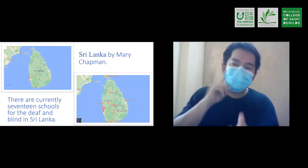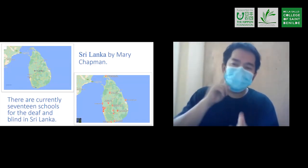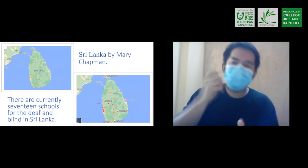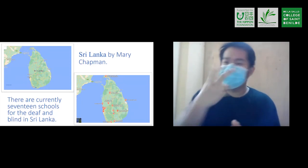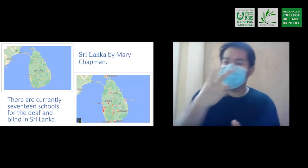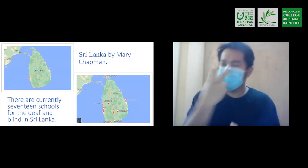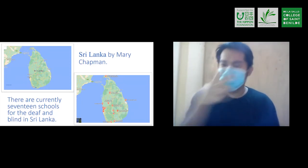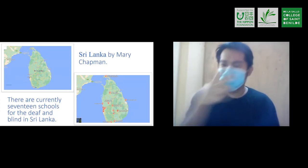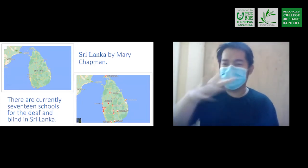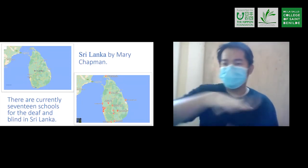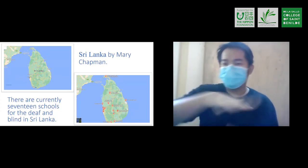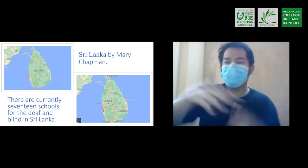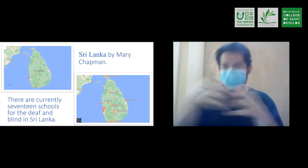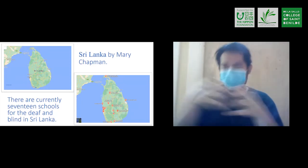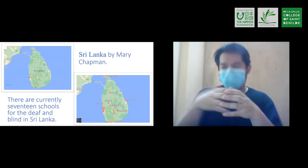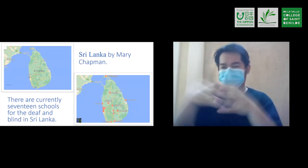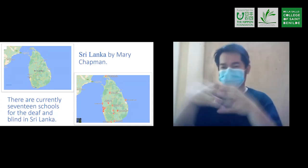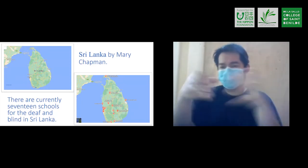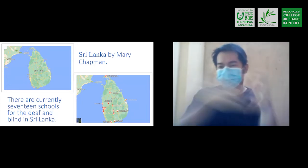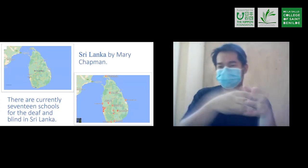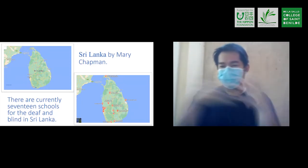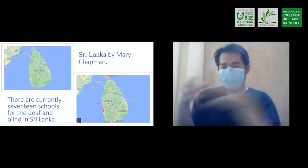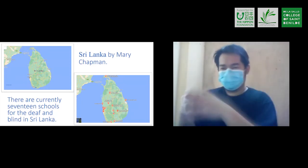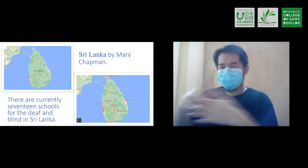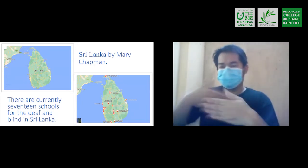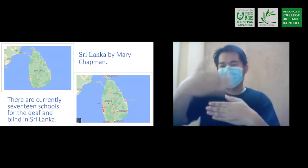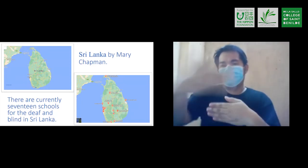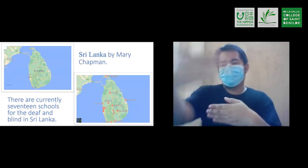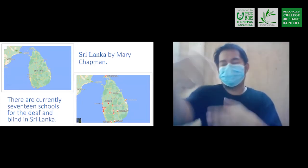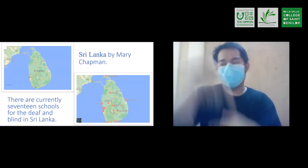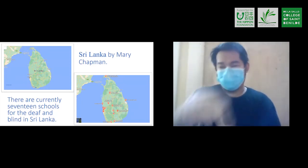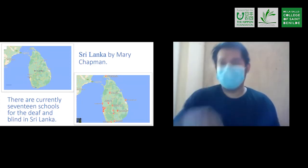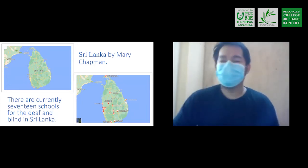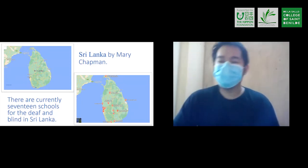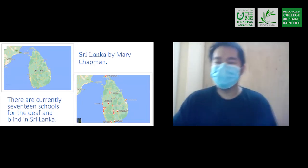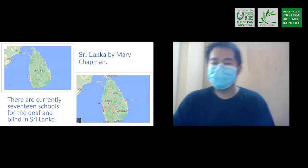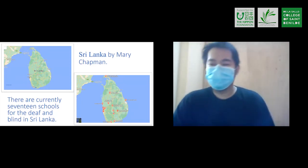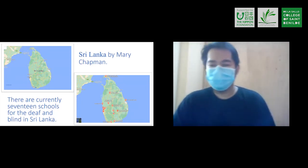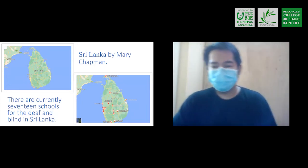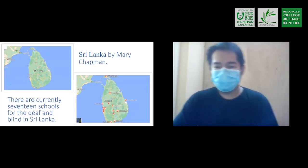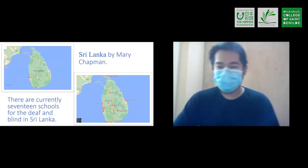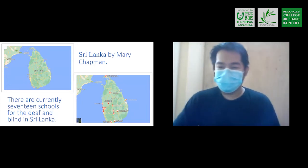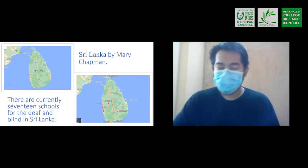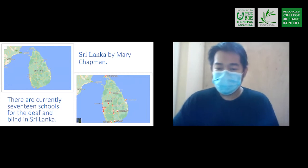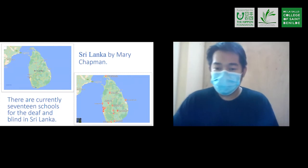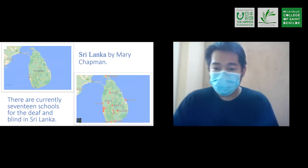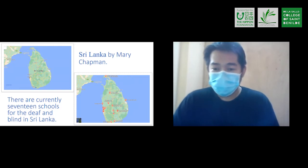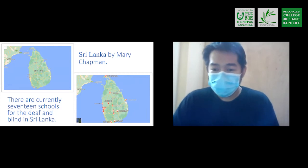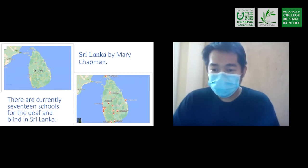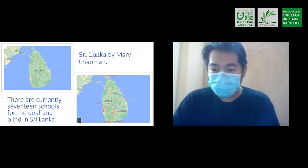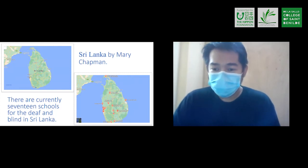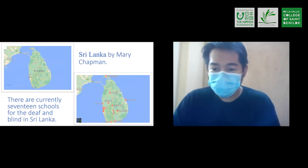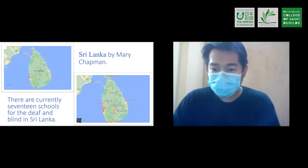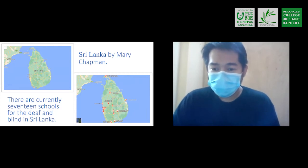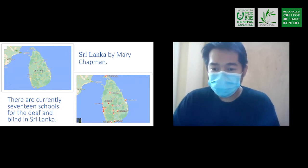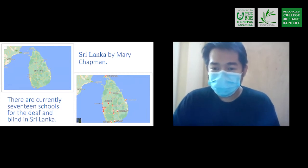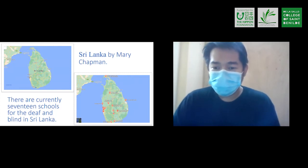retired. I don't know who they were, who their names were, but their schools still continue to this day.